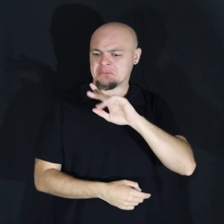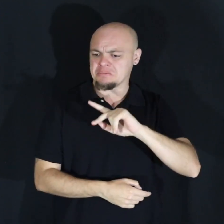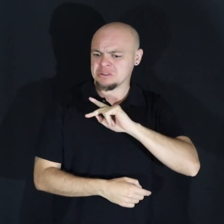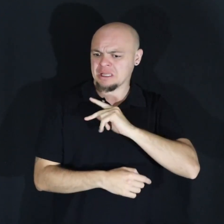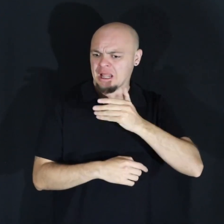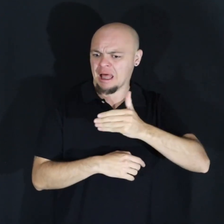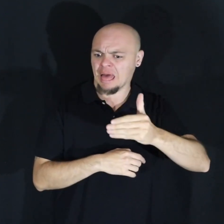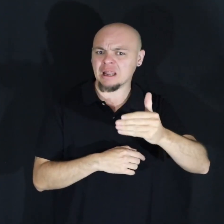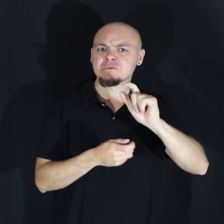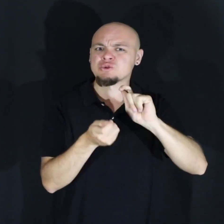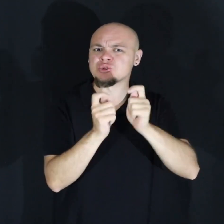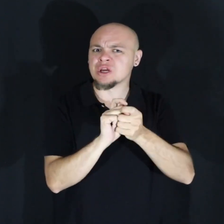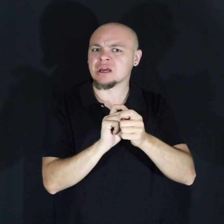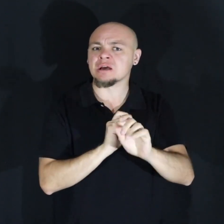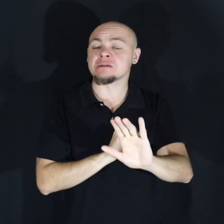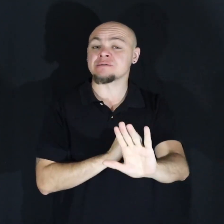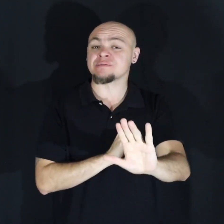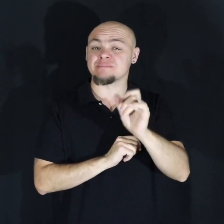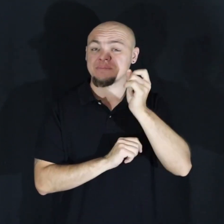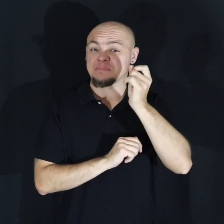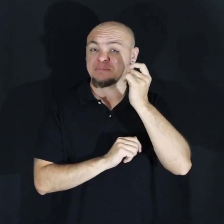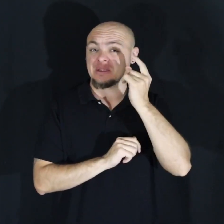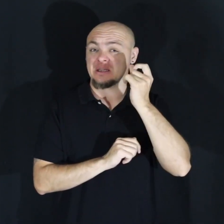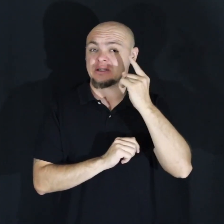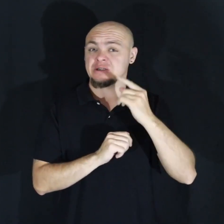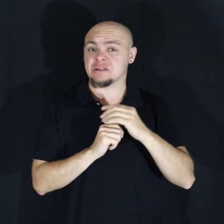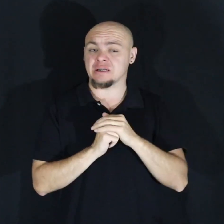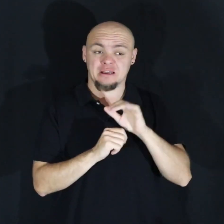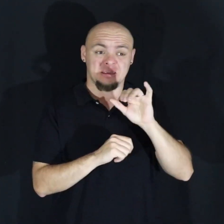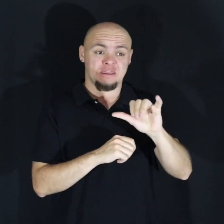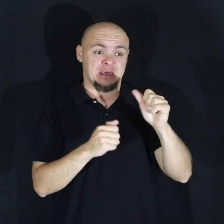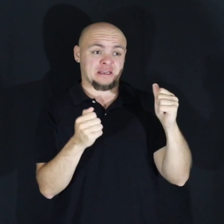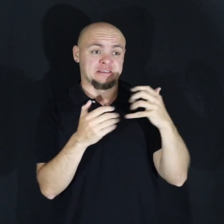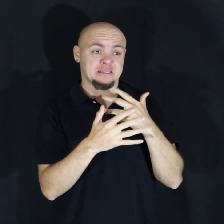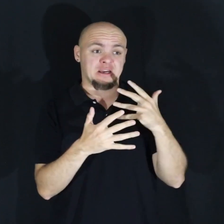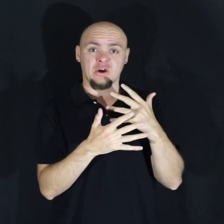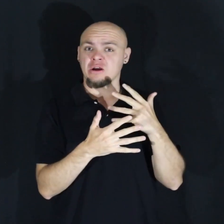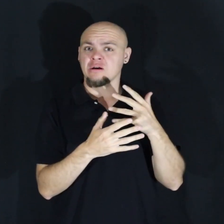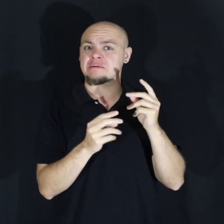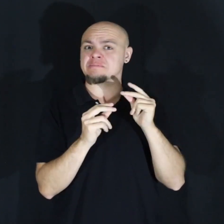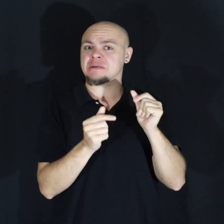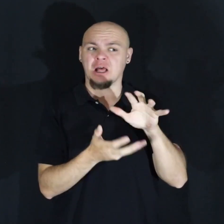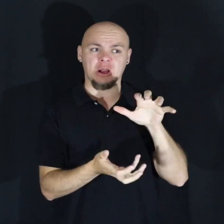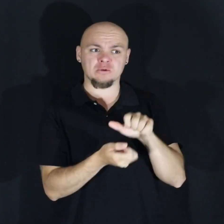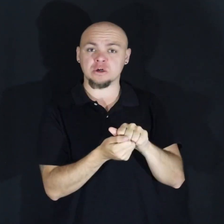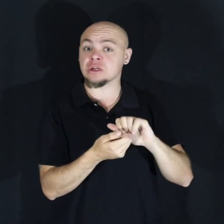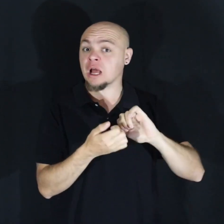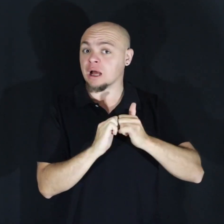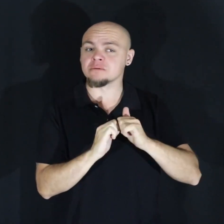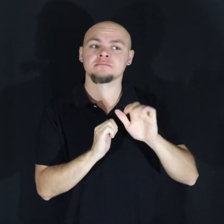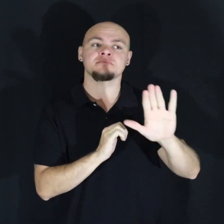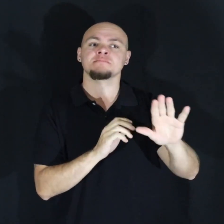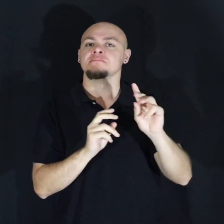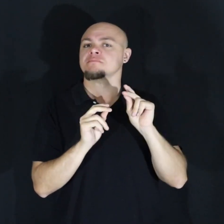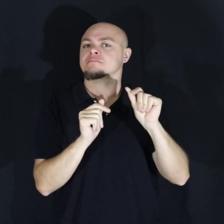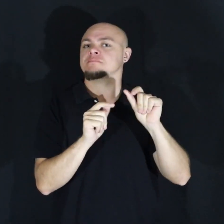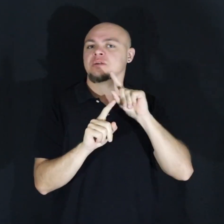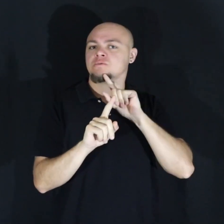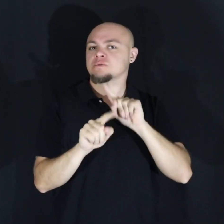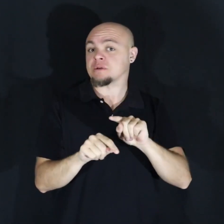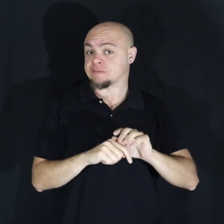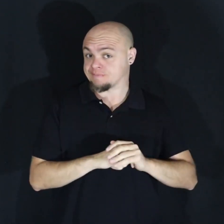run. Yet so much of that terror was quashed when I got an initial response from the